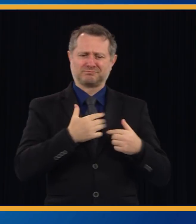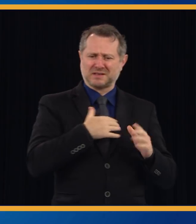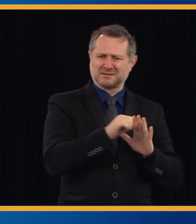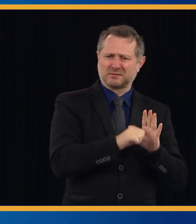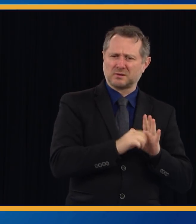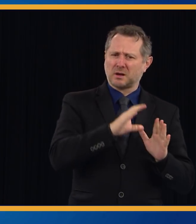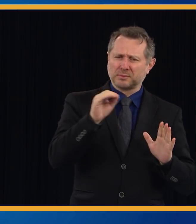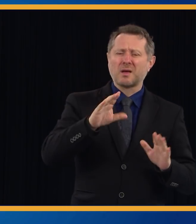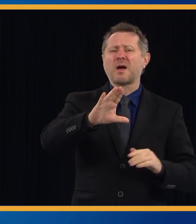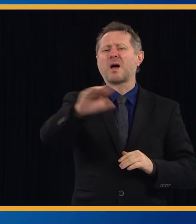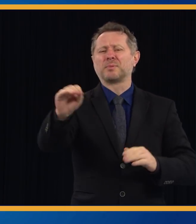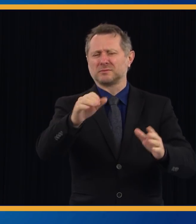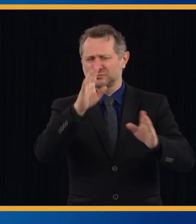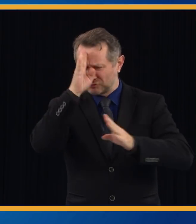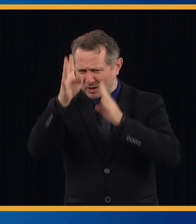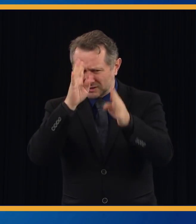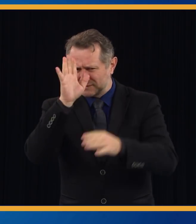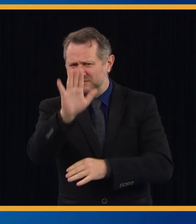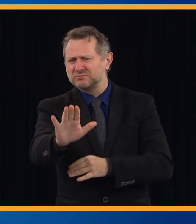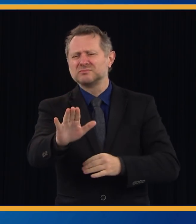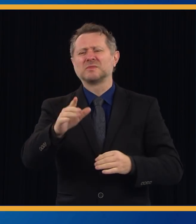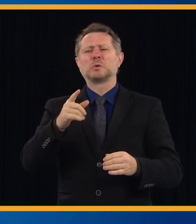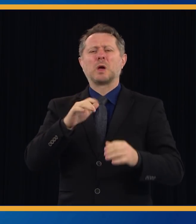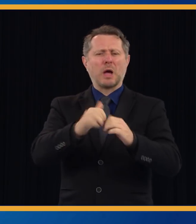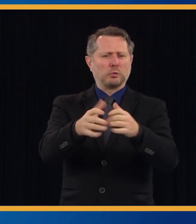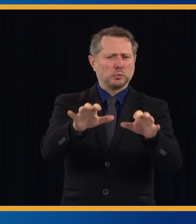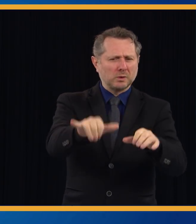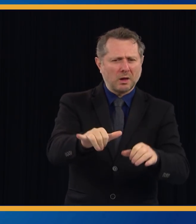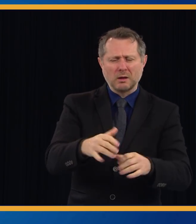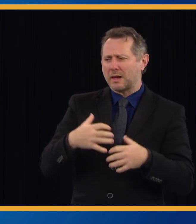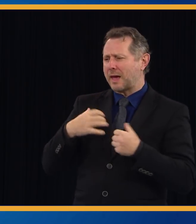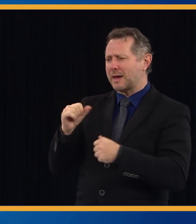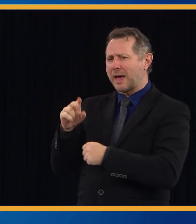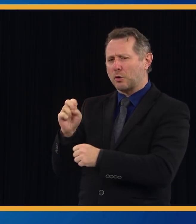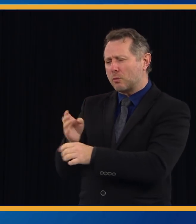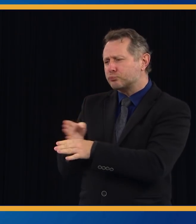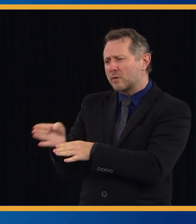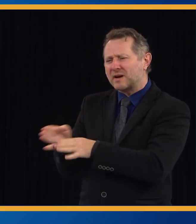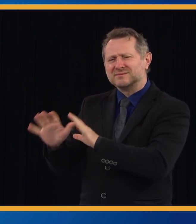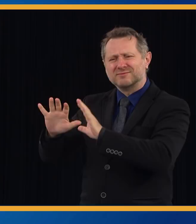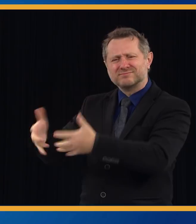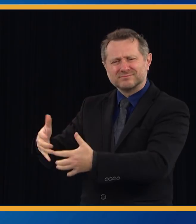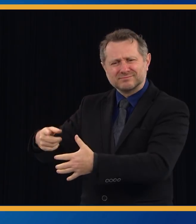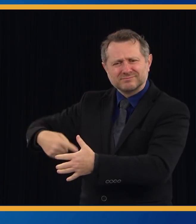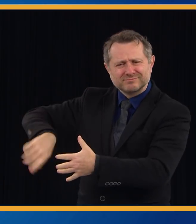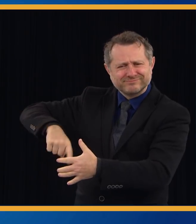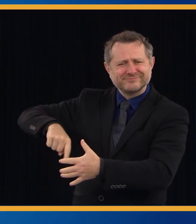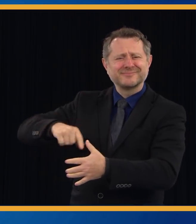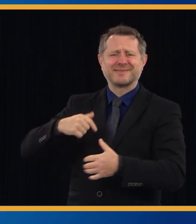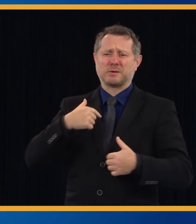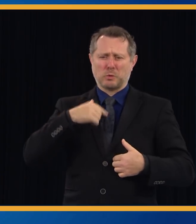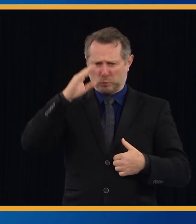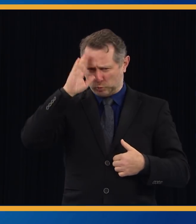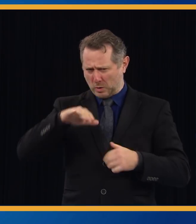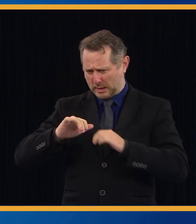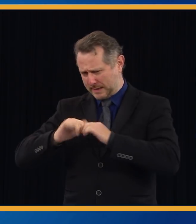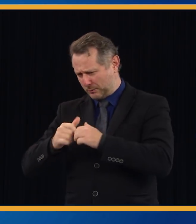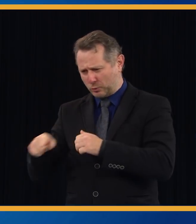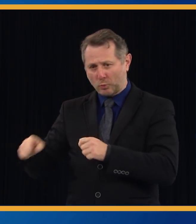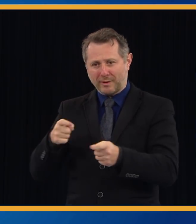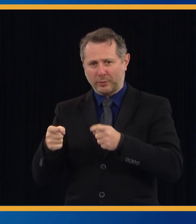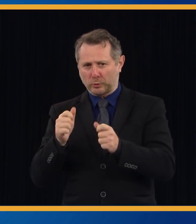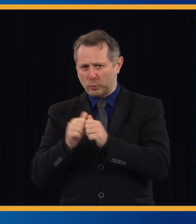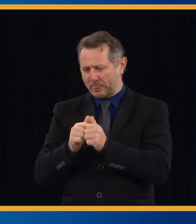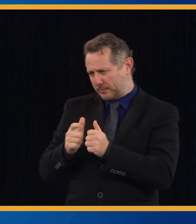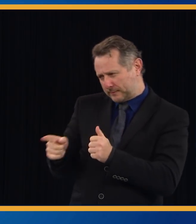creative and more thoughtful, and healthcare professionals who just learned a very important lesson with what we went through, and